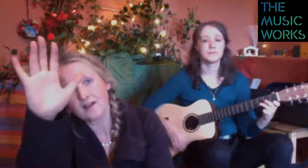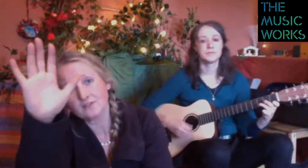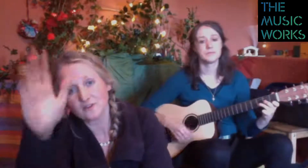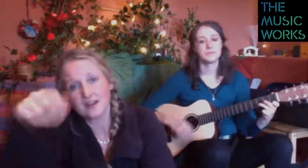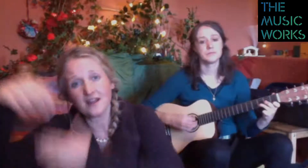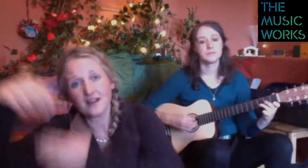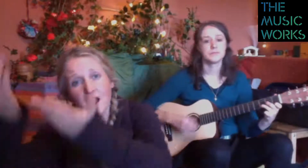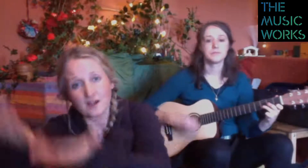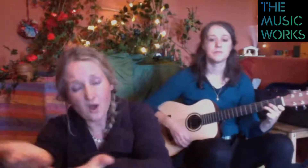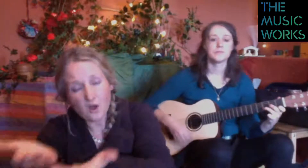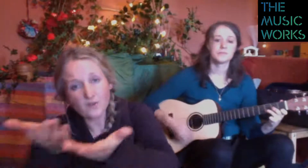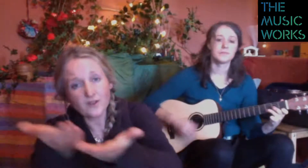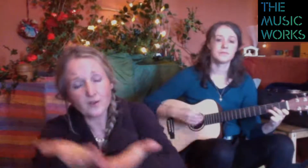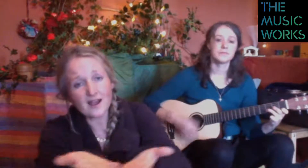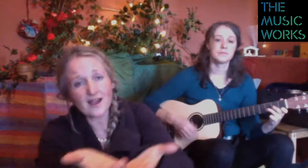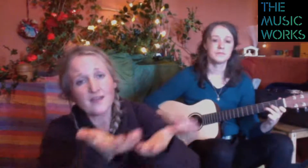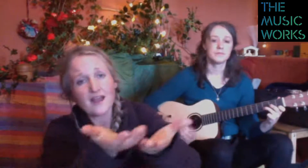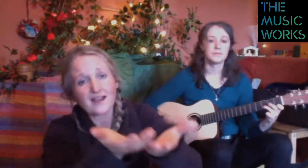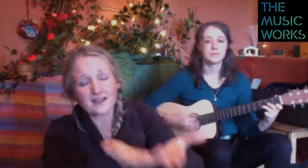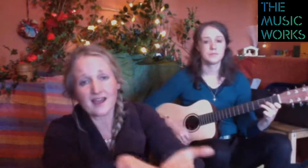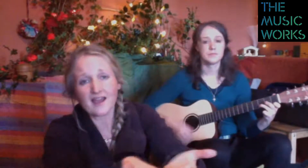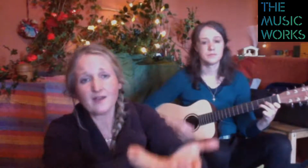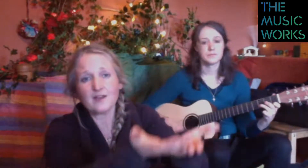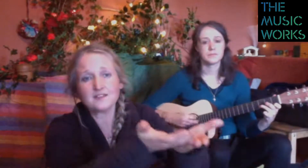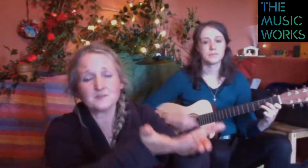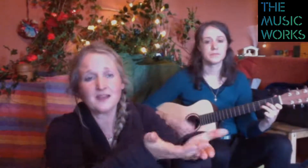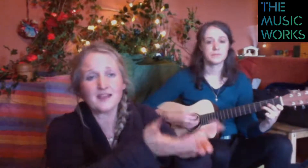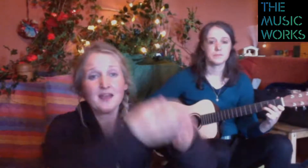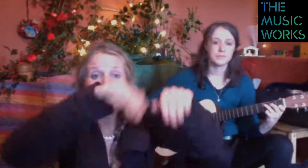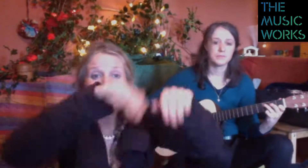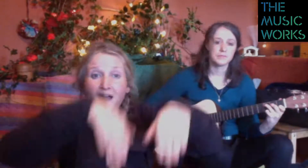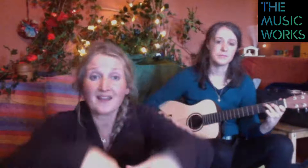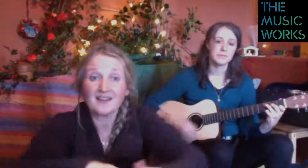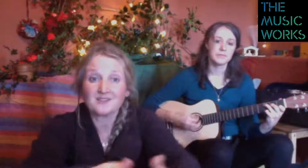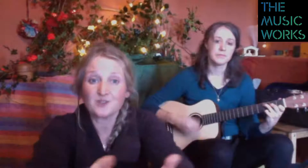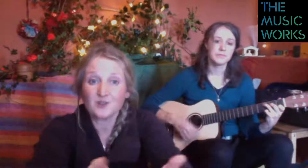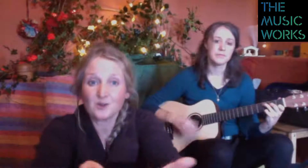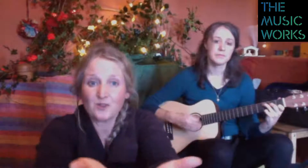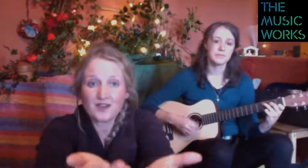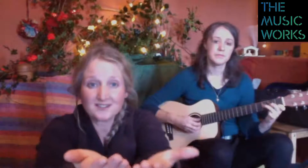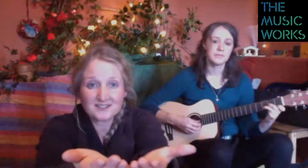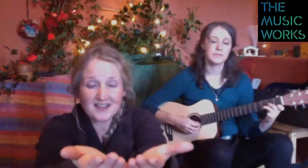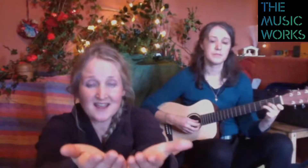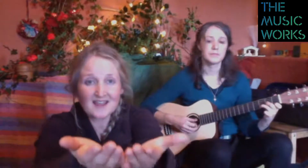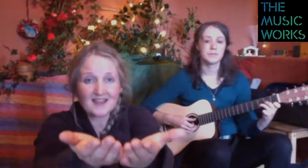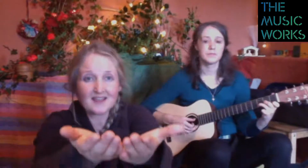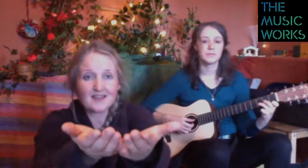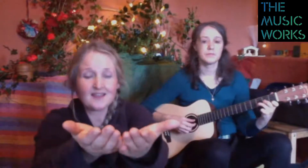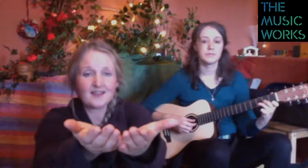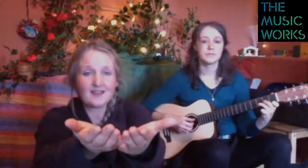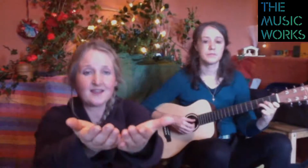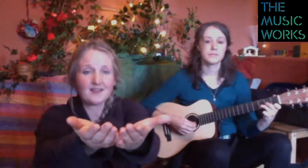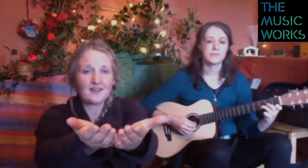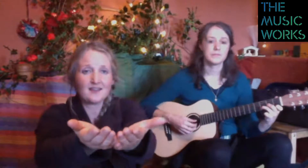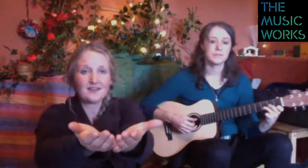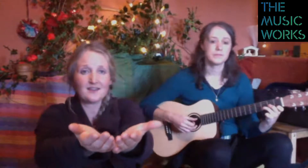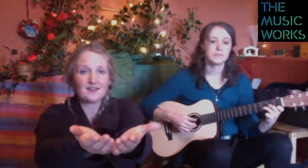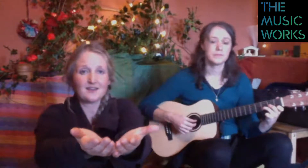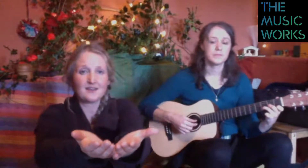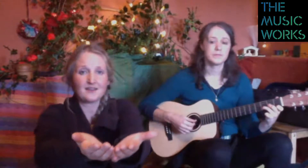tree, along the ground that carries me back to the sea. I've got the video for that one now,